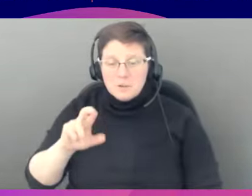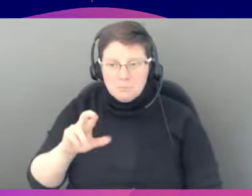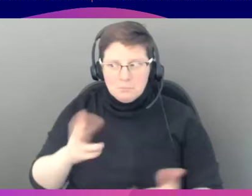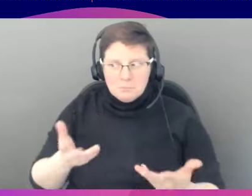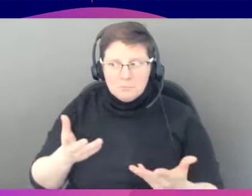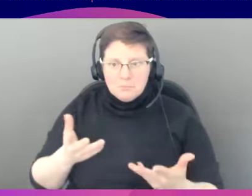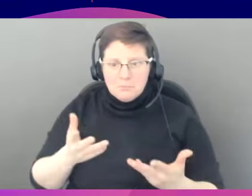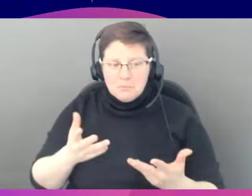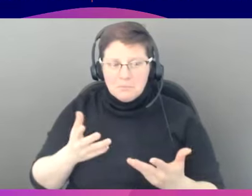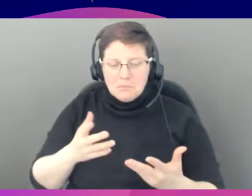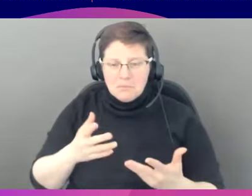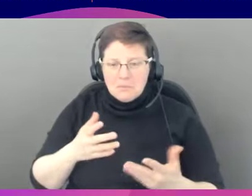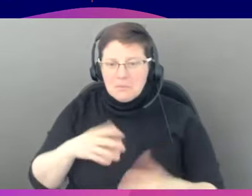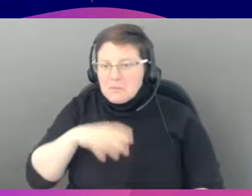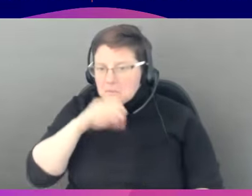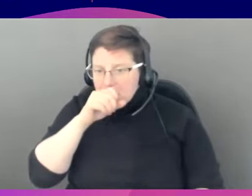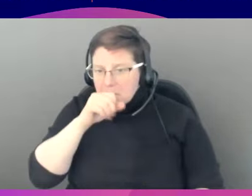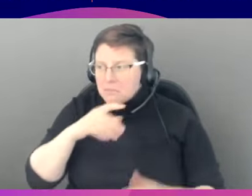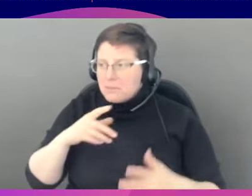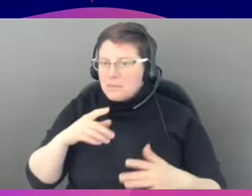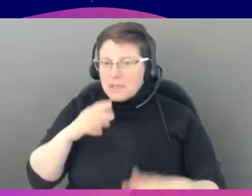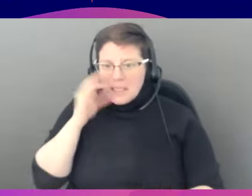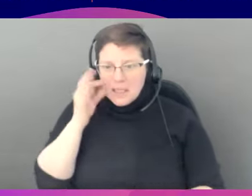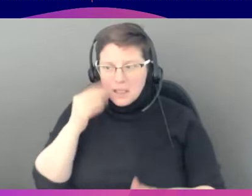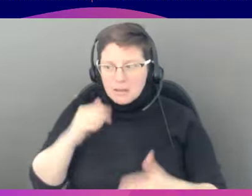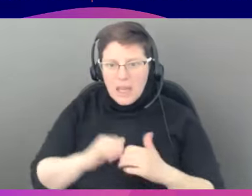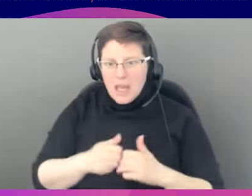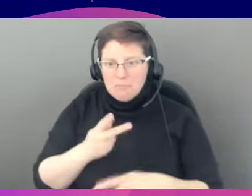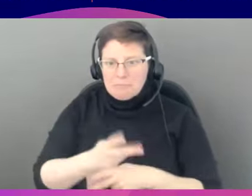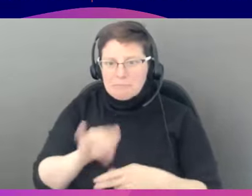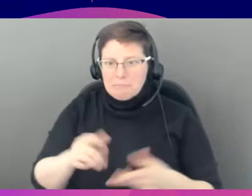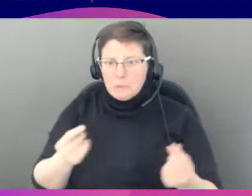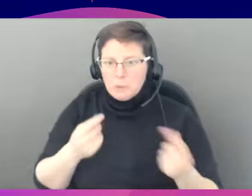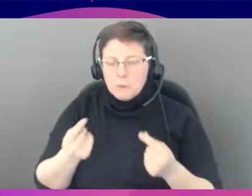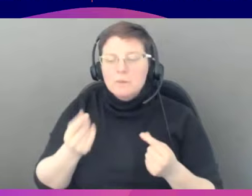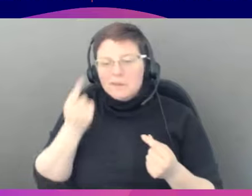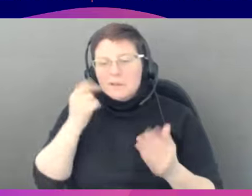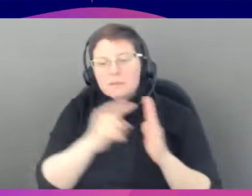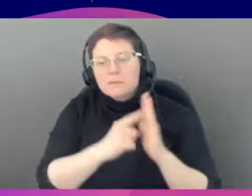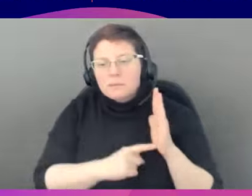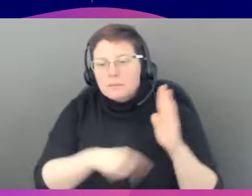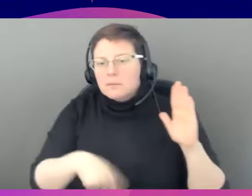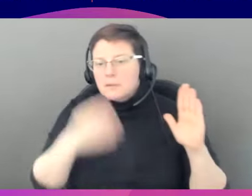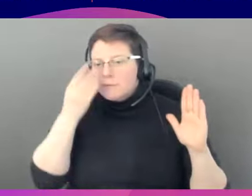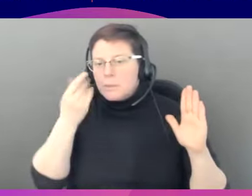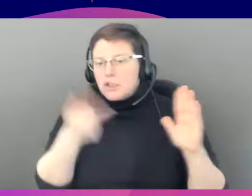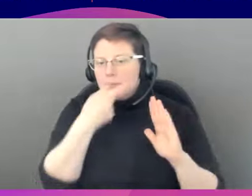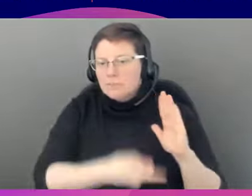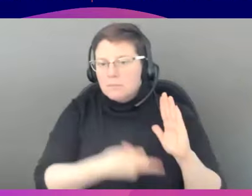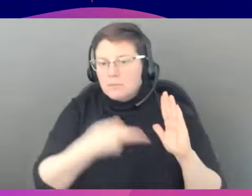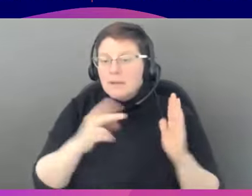pig or a cat, it gives sort of those details, but it's written in really survivor-friendly language, so that way you can share